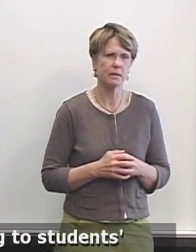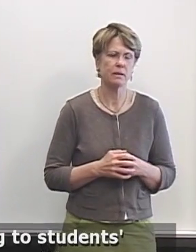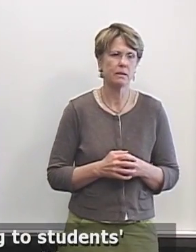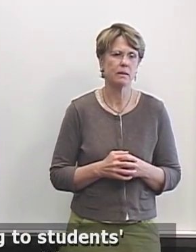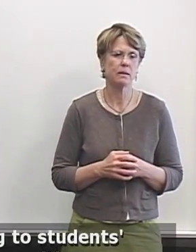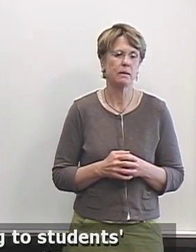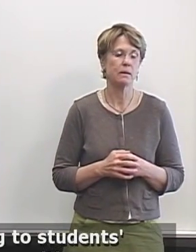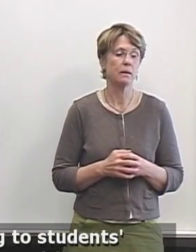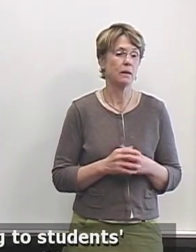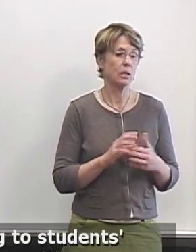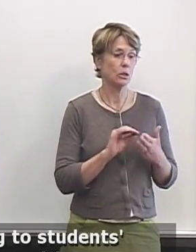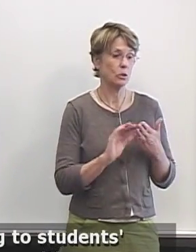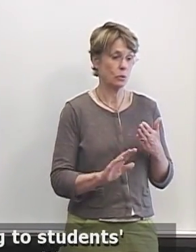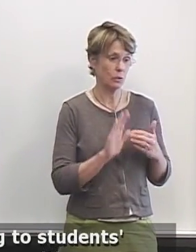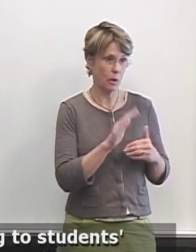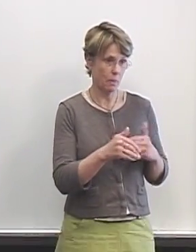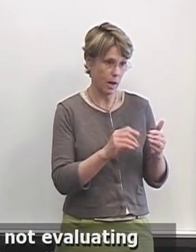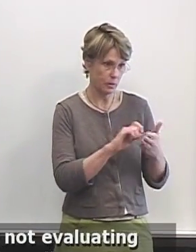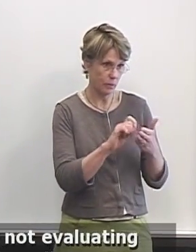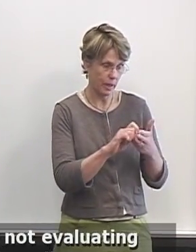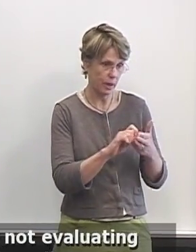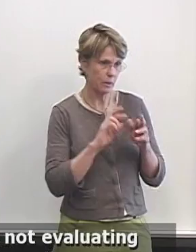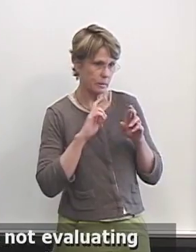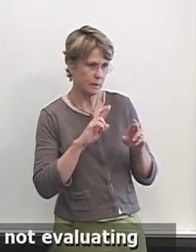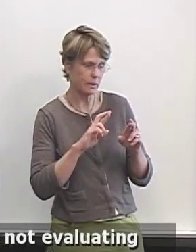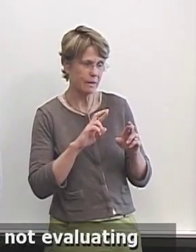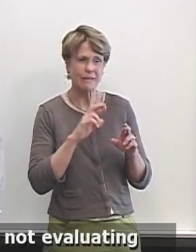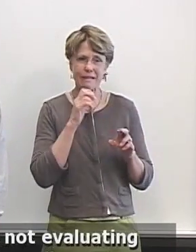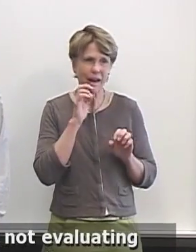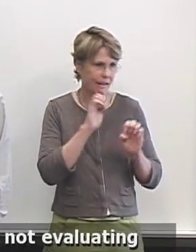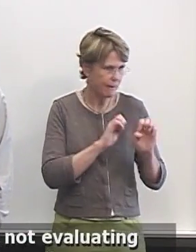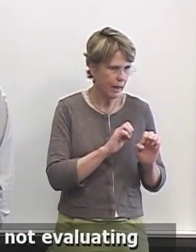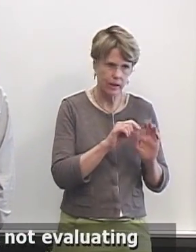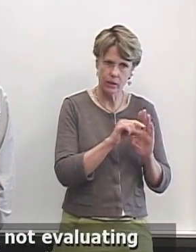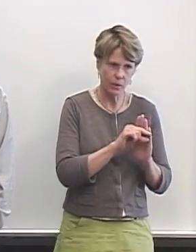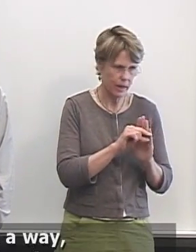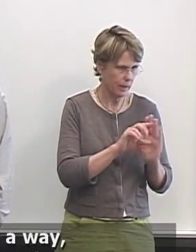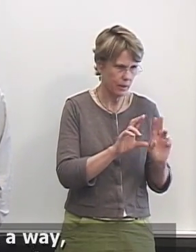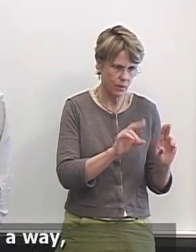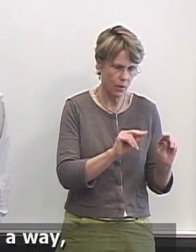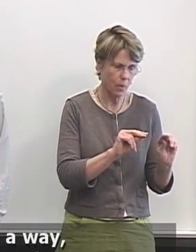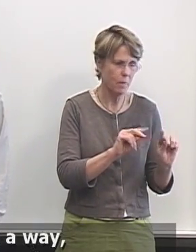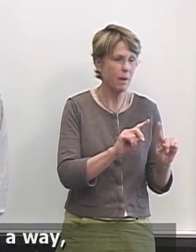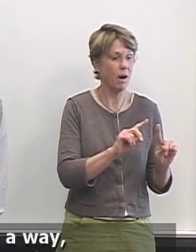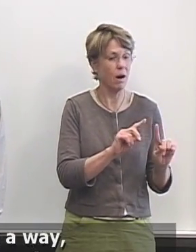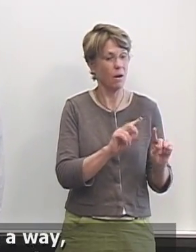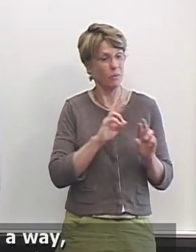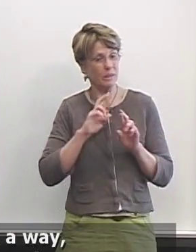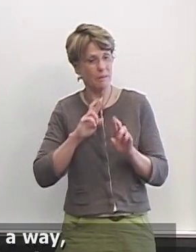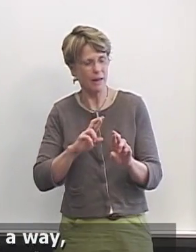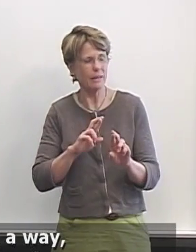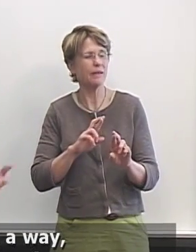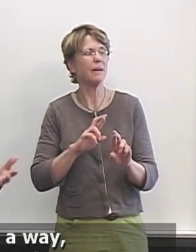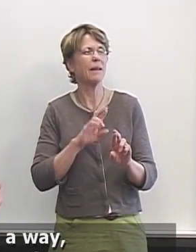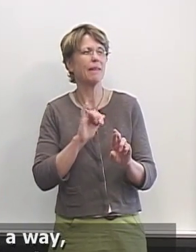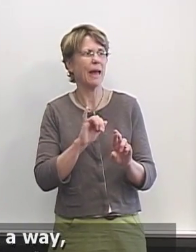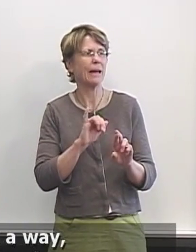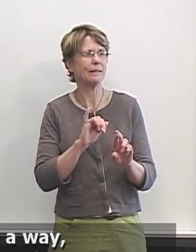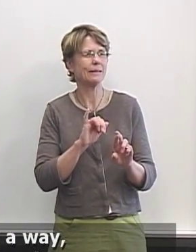Responding to students' process writing when you're not evaluating or not grading is, in a way,